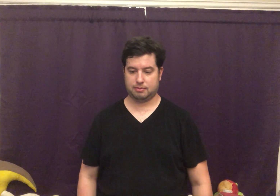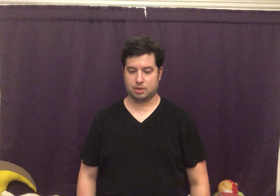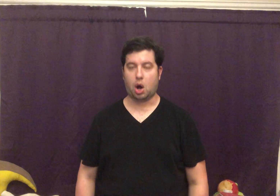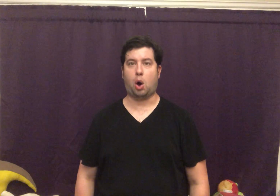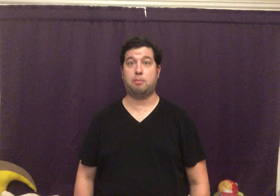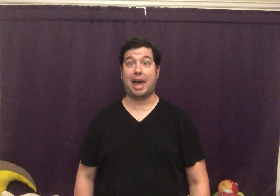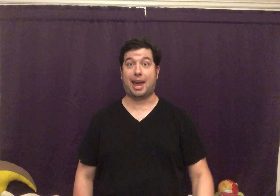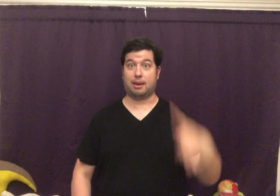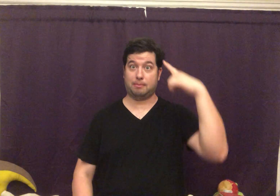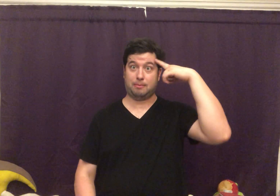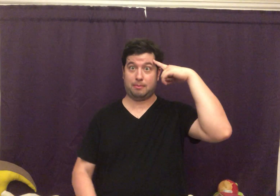Obey.